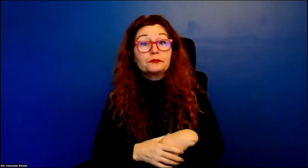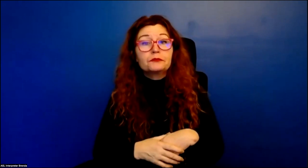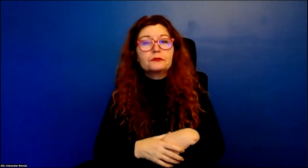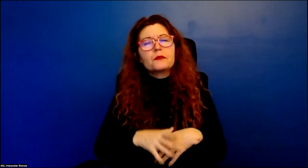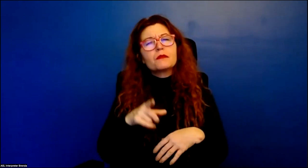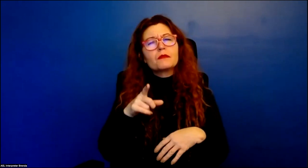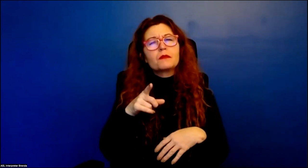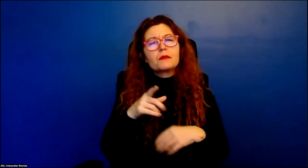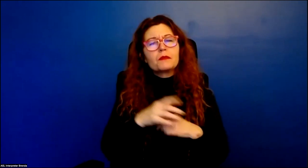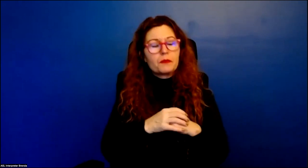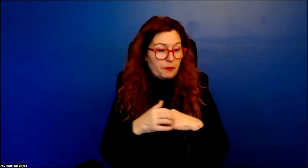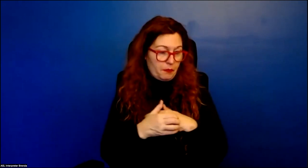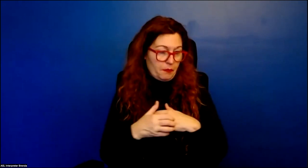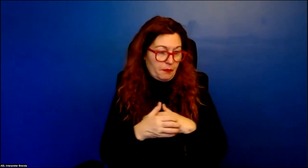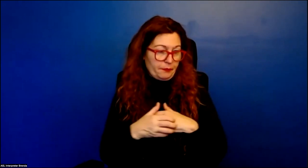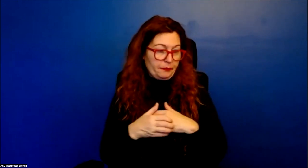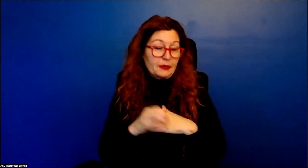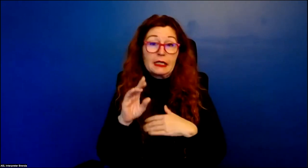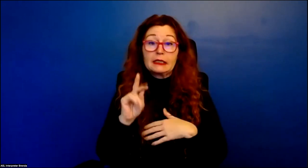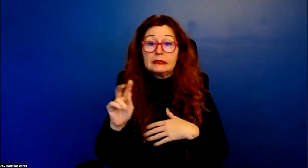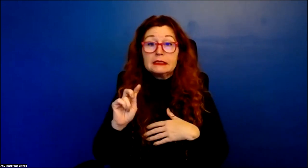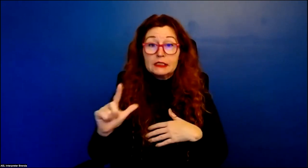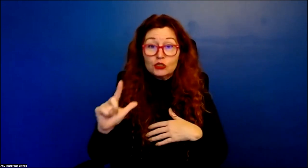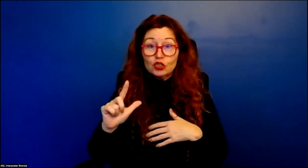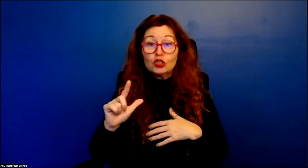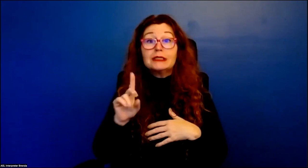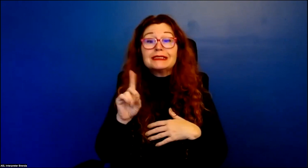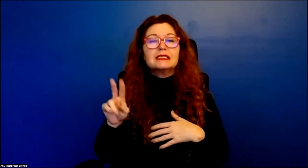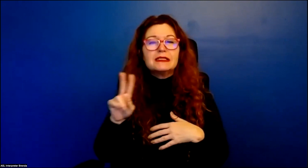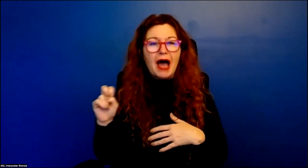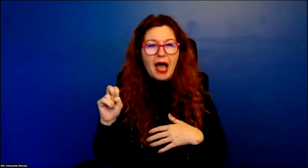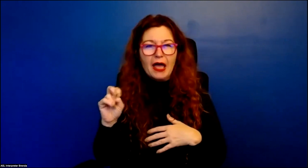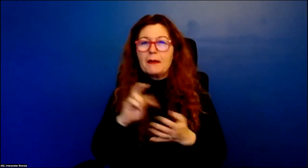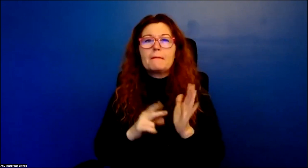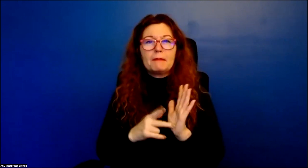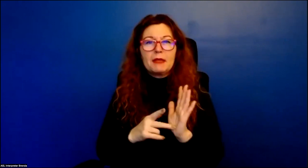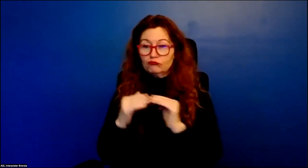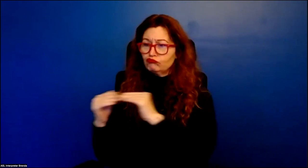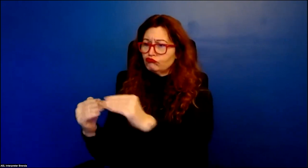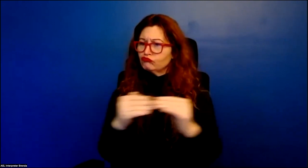to close the digital divide for people with disabilities?